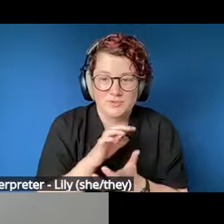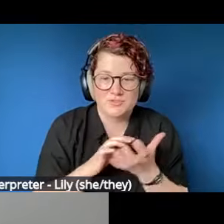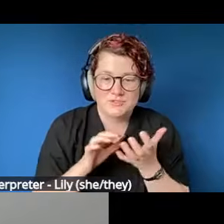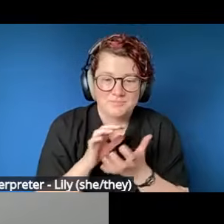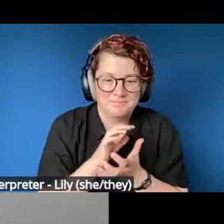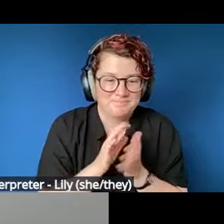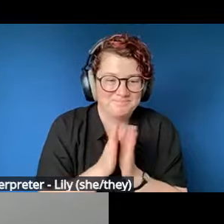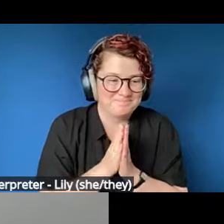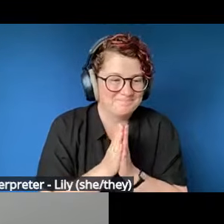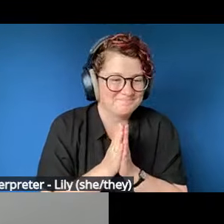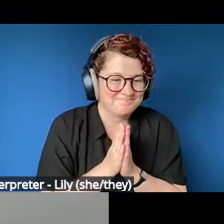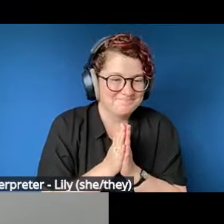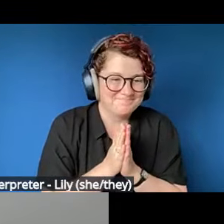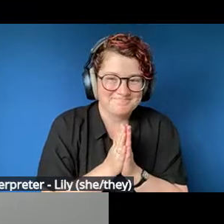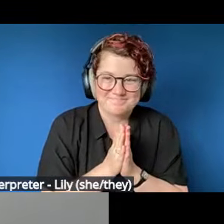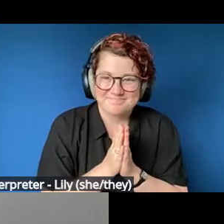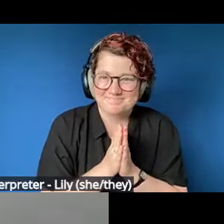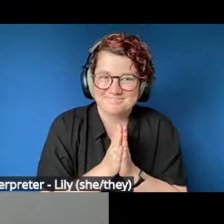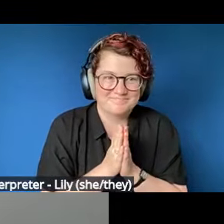make the motion.